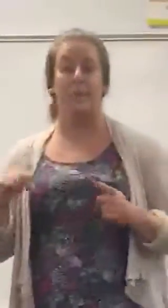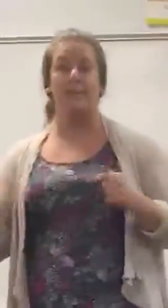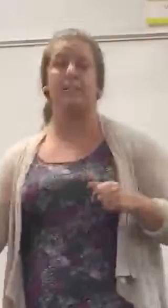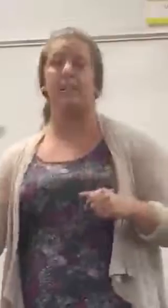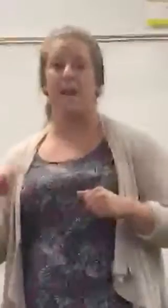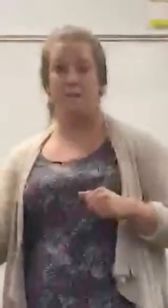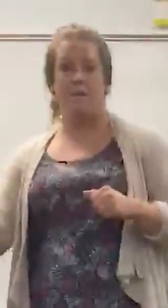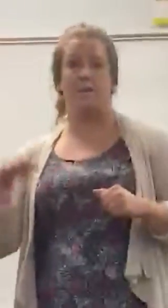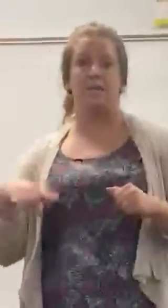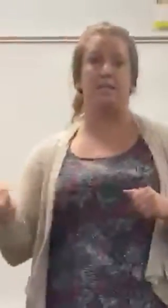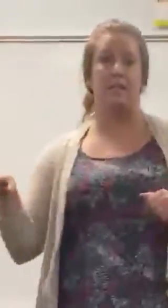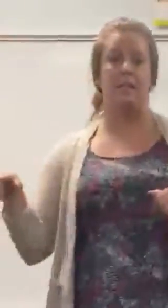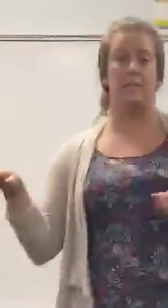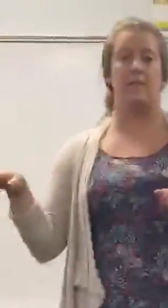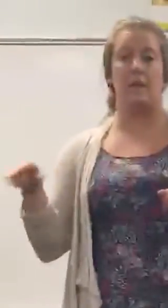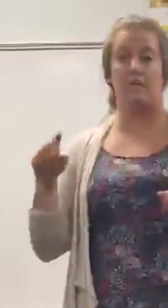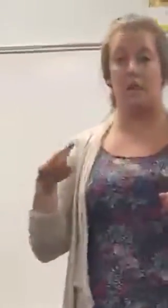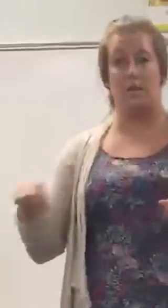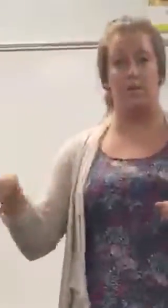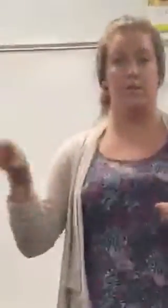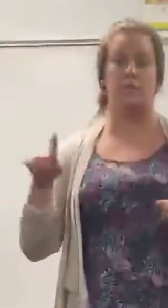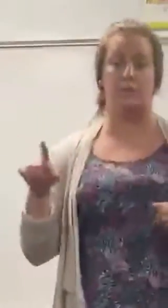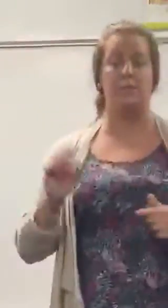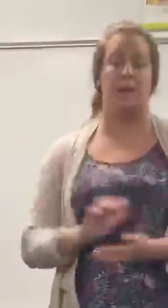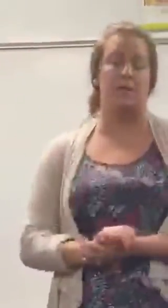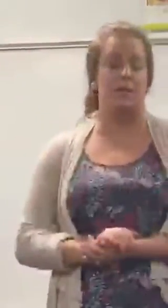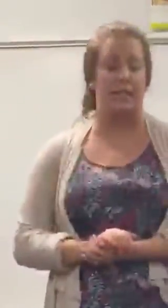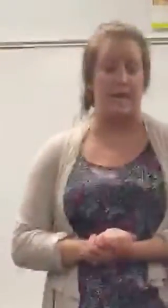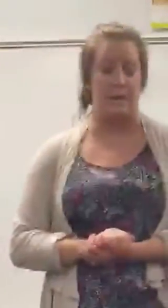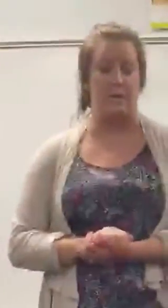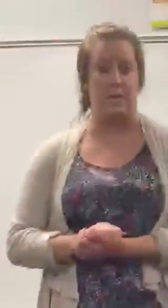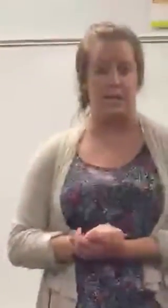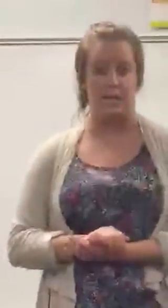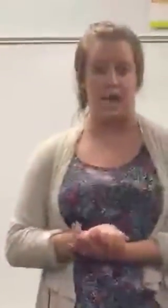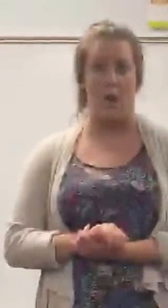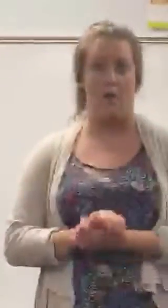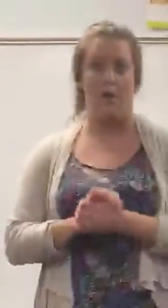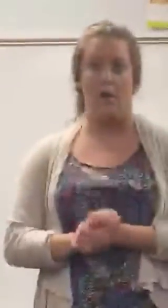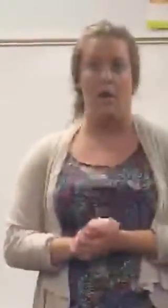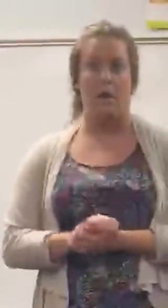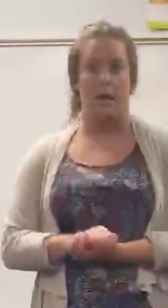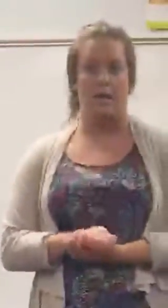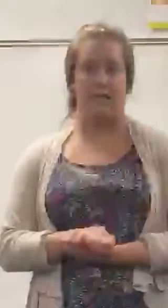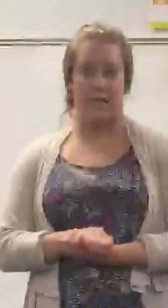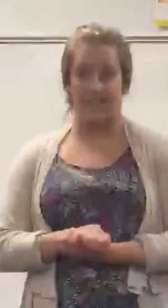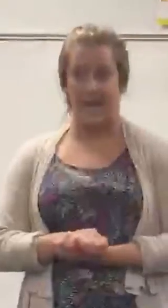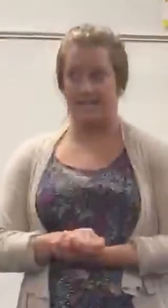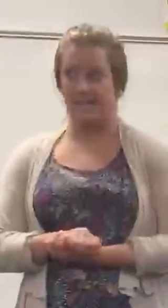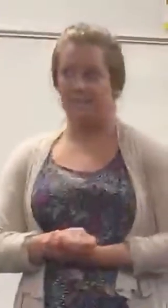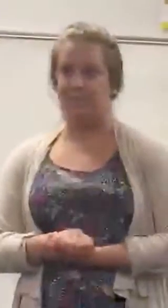twice every 30 seconds so that you know to switch partners, and then you can go ahead and share out. Can I clarify the task?